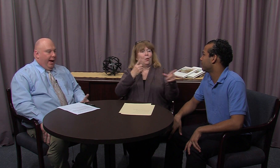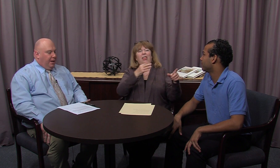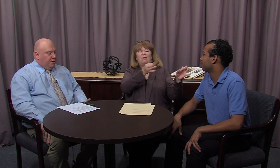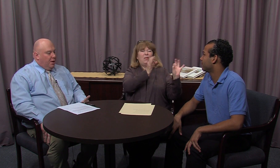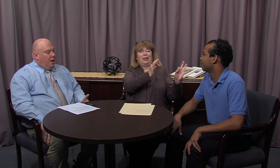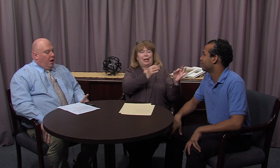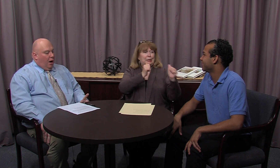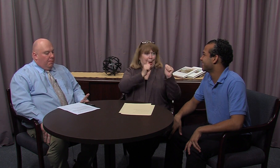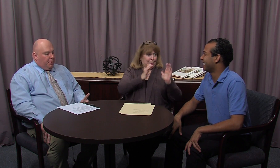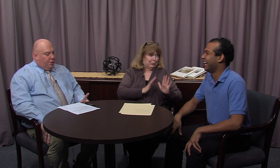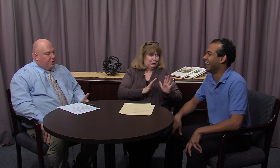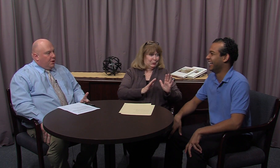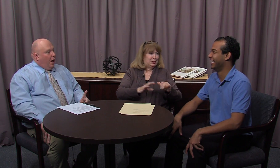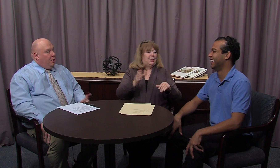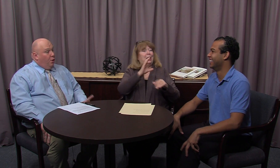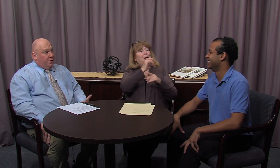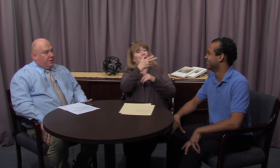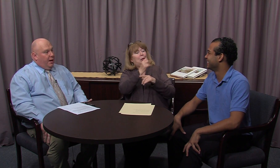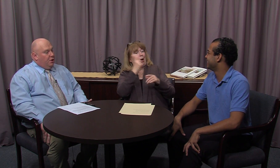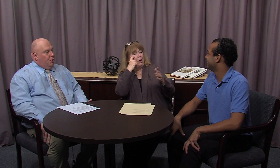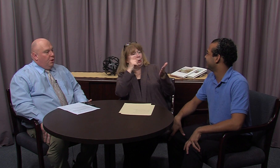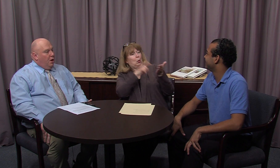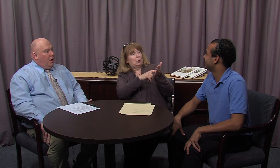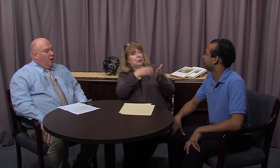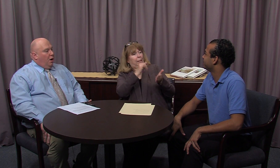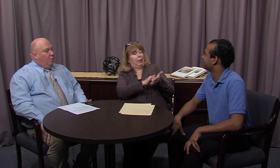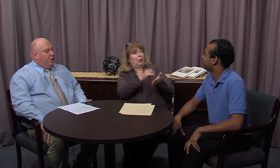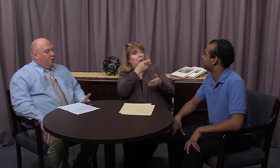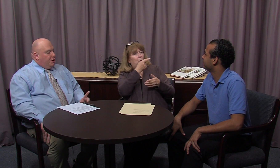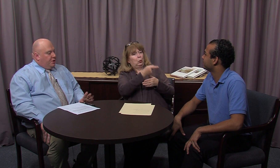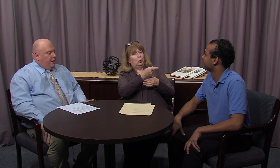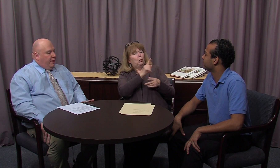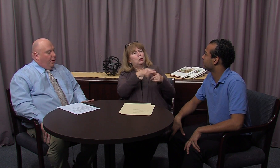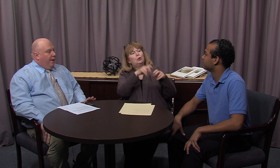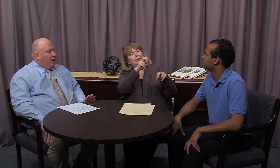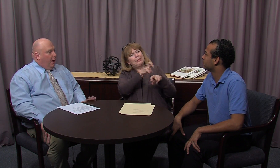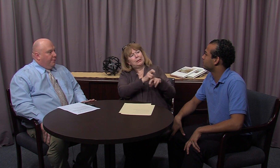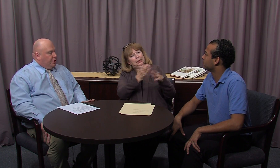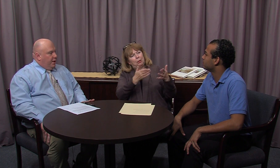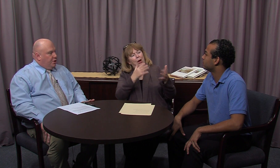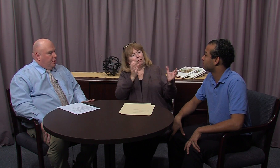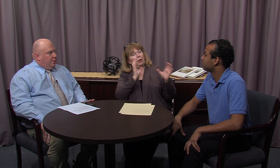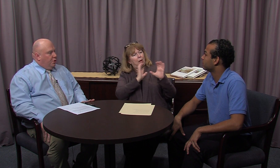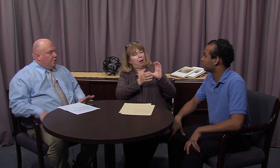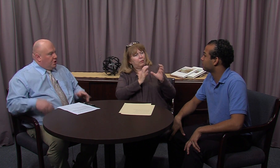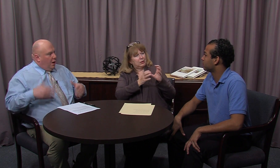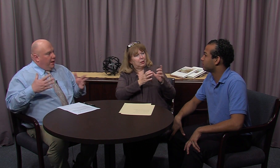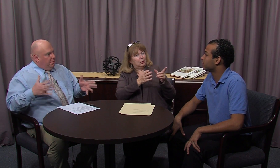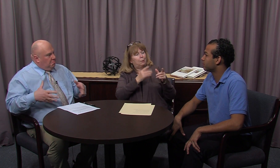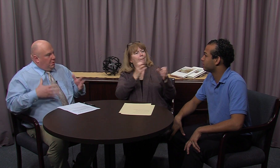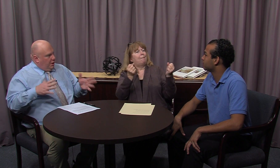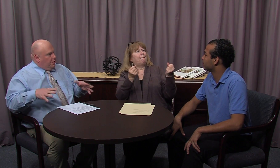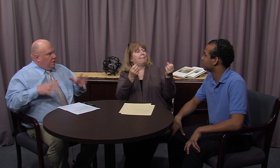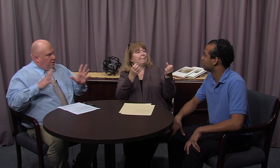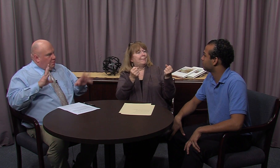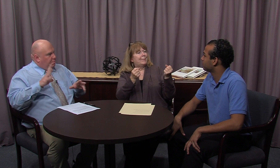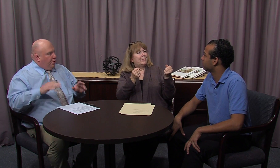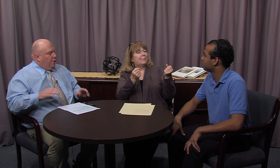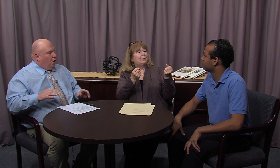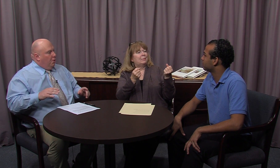actors. Chris, I noticed that when you're just sitting here having a conversation, your sign is pretty normal,